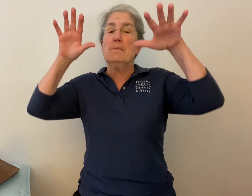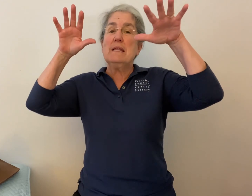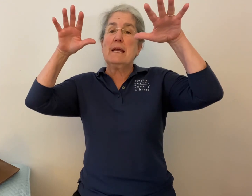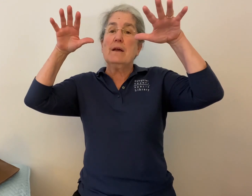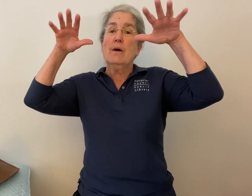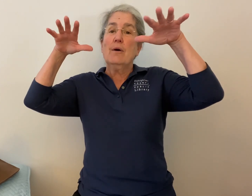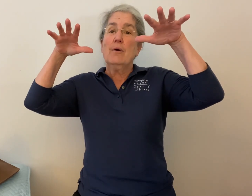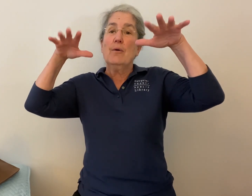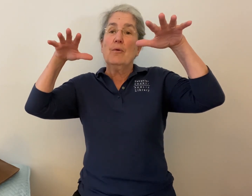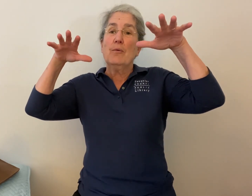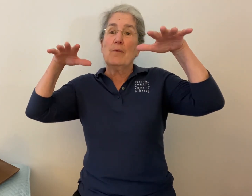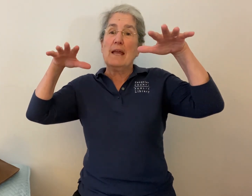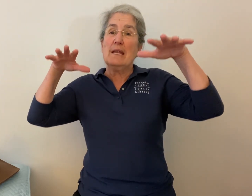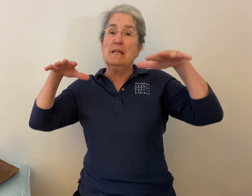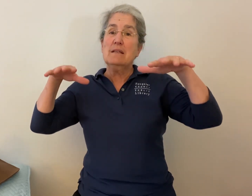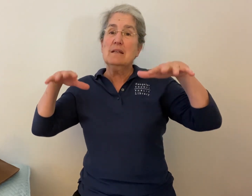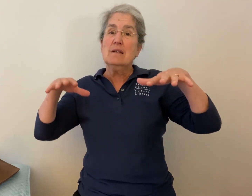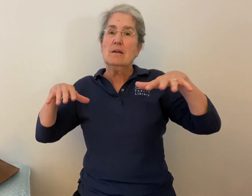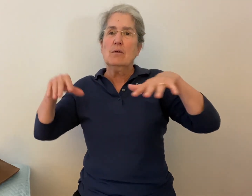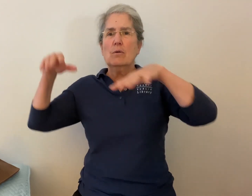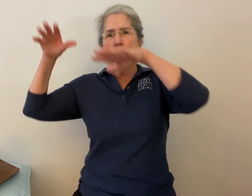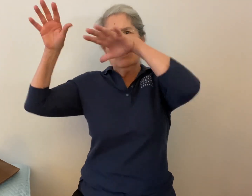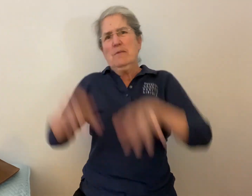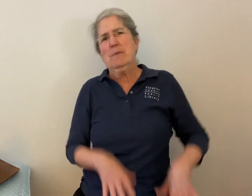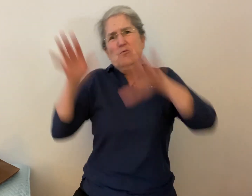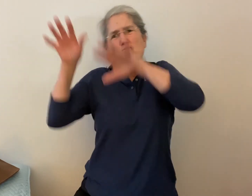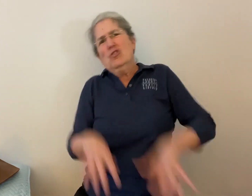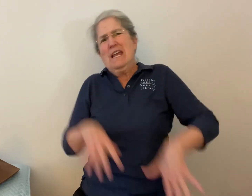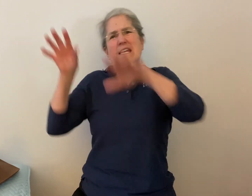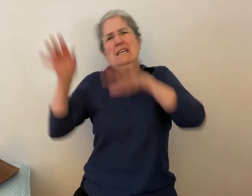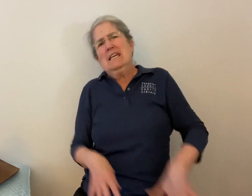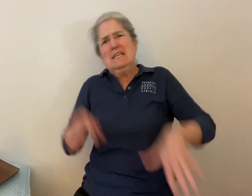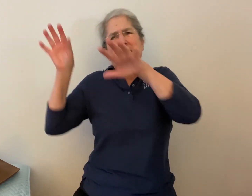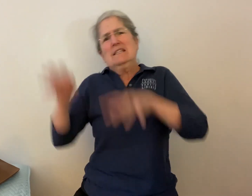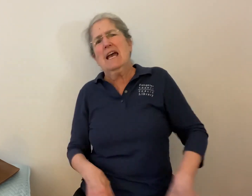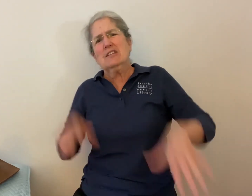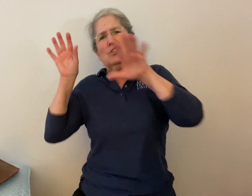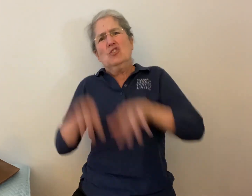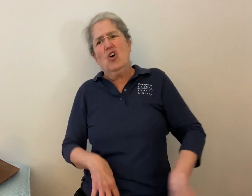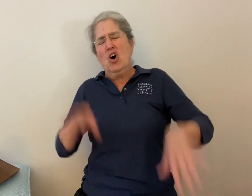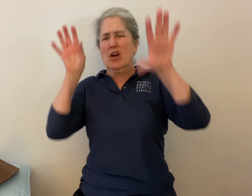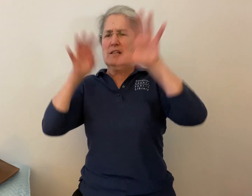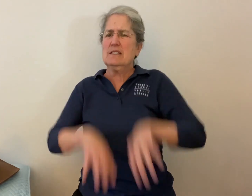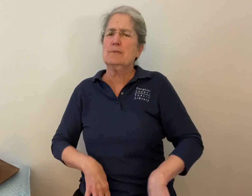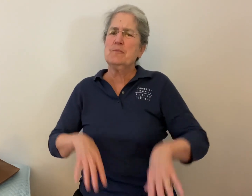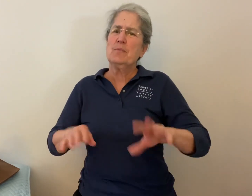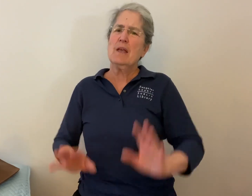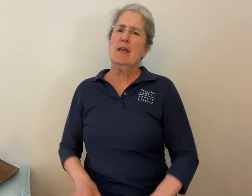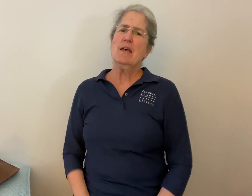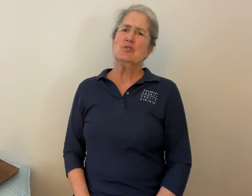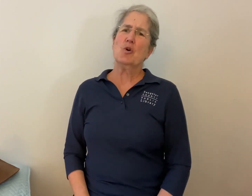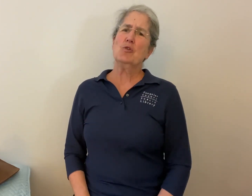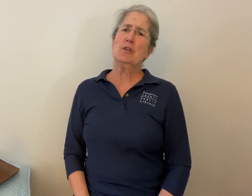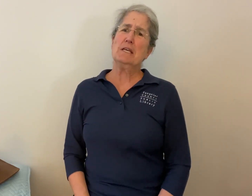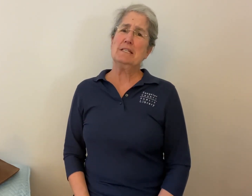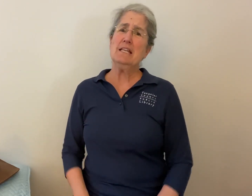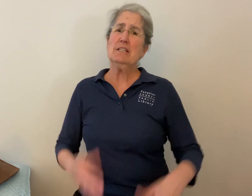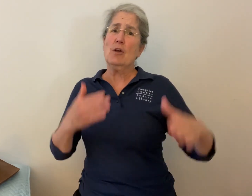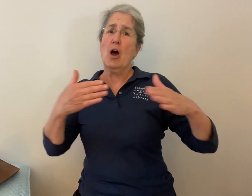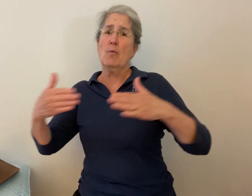like raining, or it could be raining cats and dogs. So the intensity with